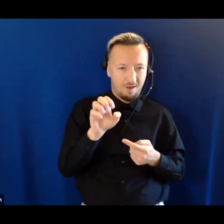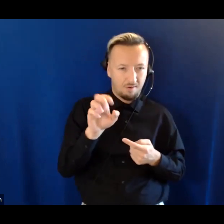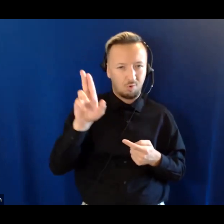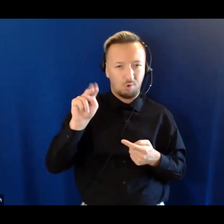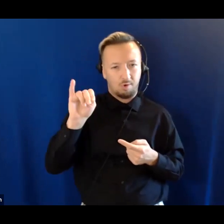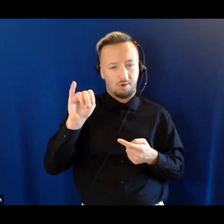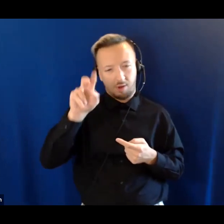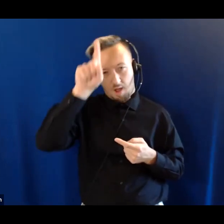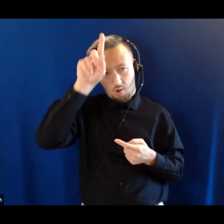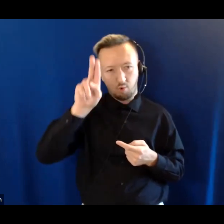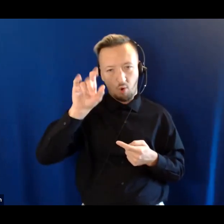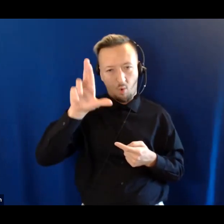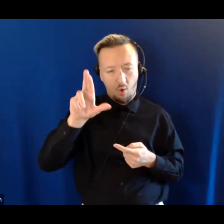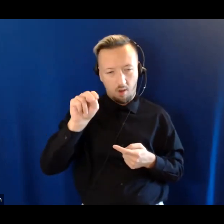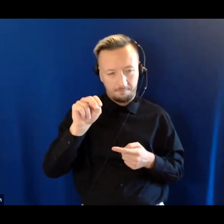living. But,